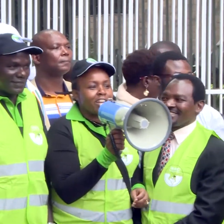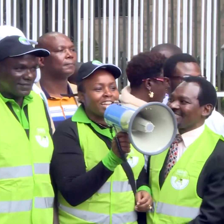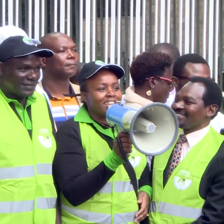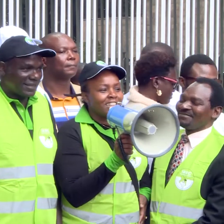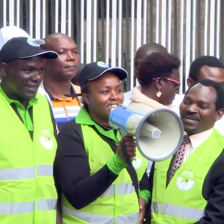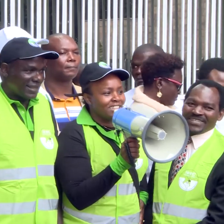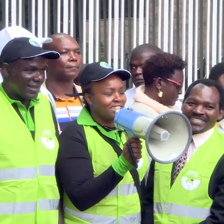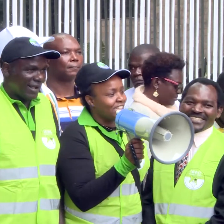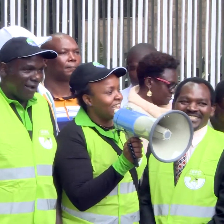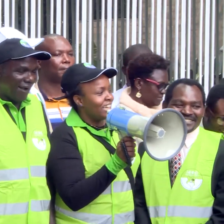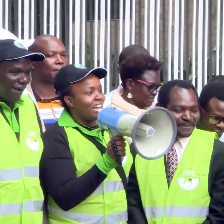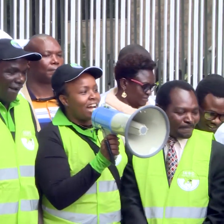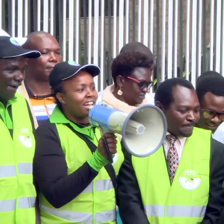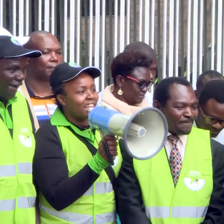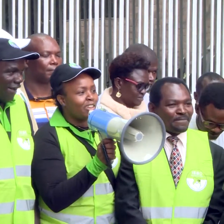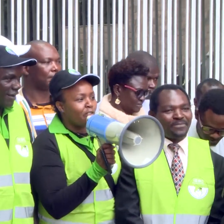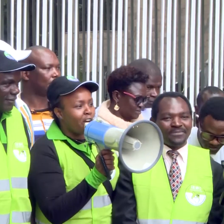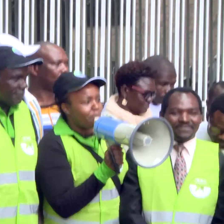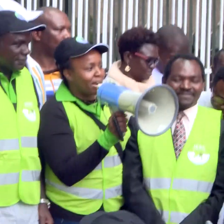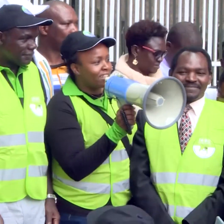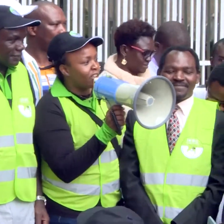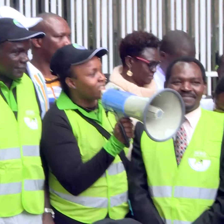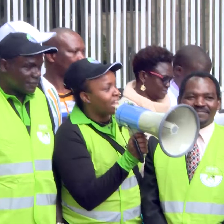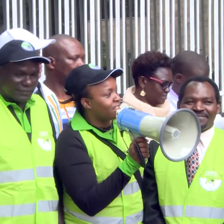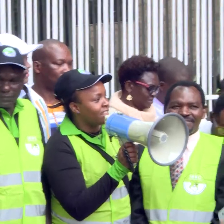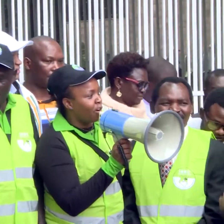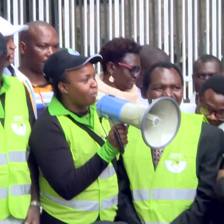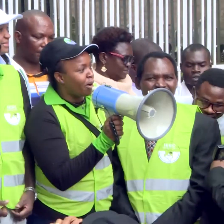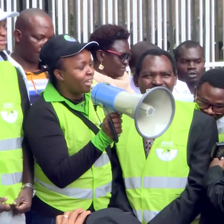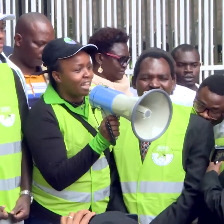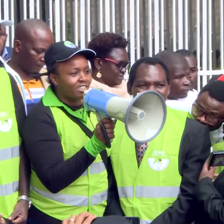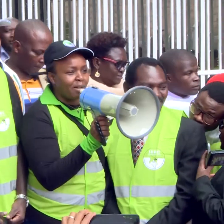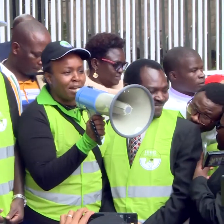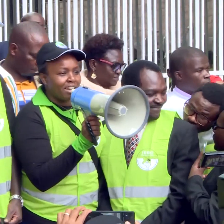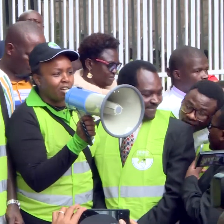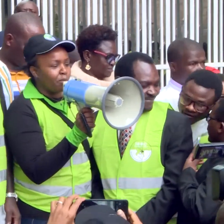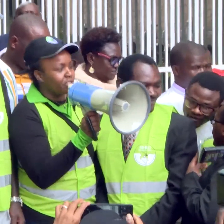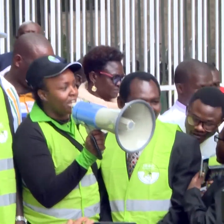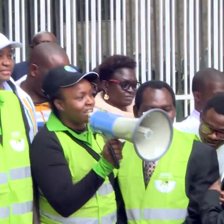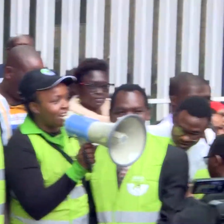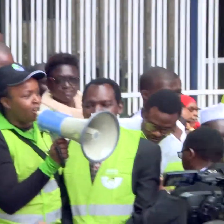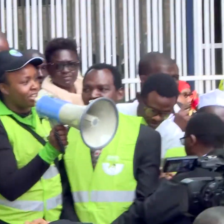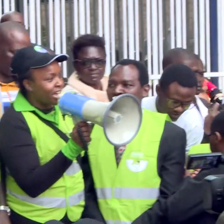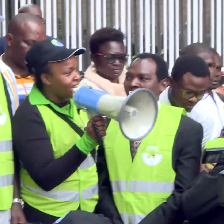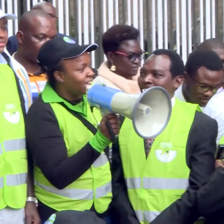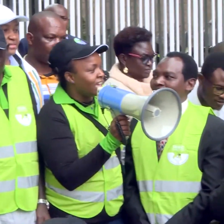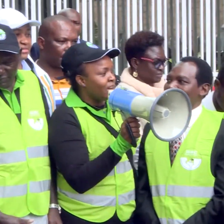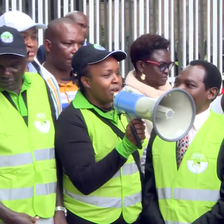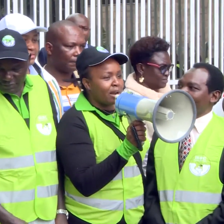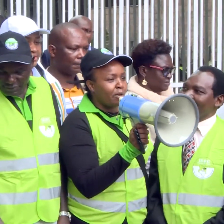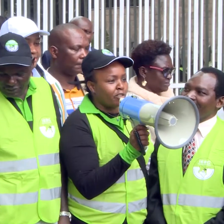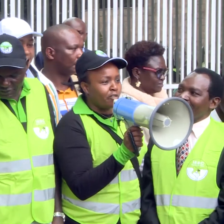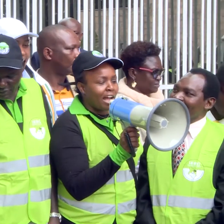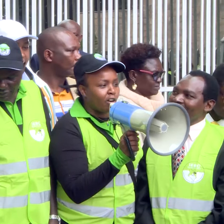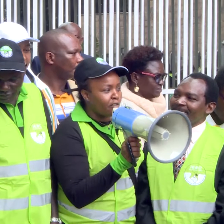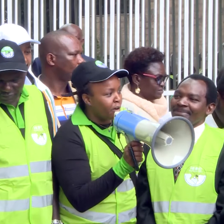Good morning. Thank you for bracing yourself this cold morning. The chairman and the commissioners are now here. We